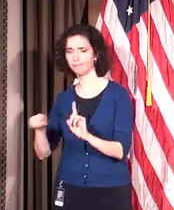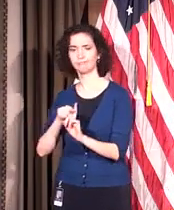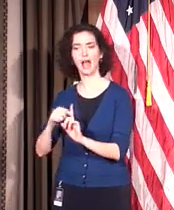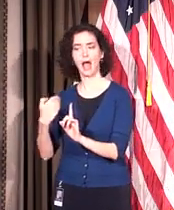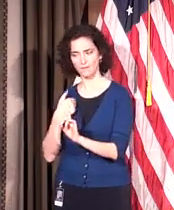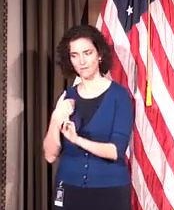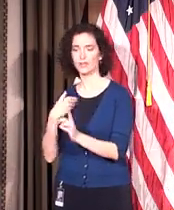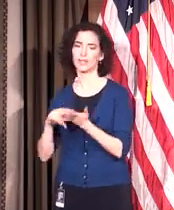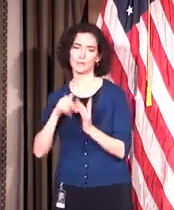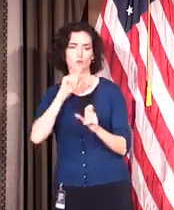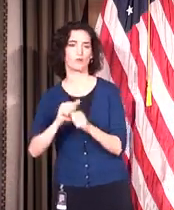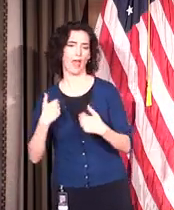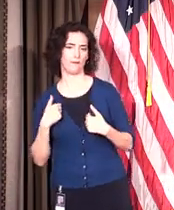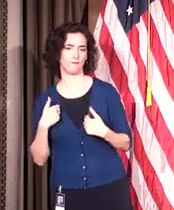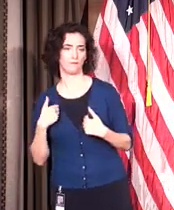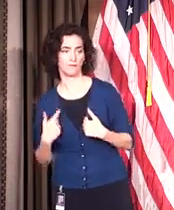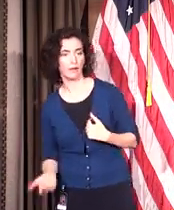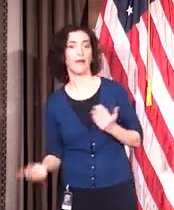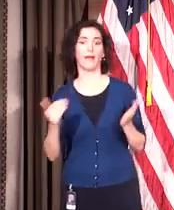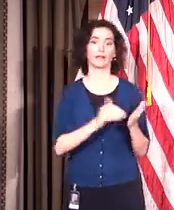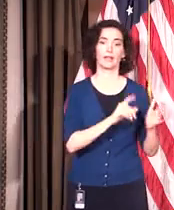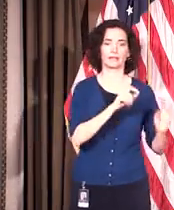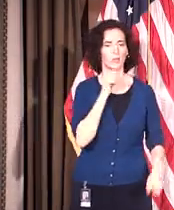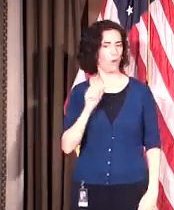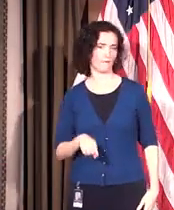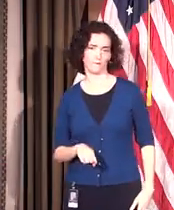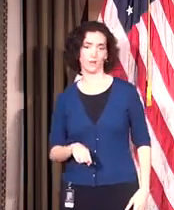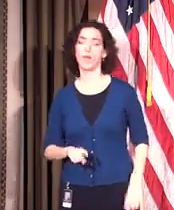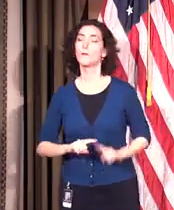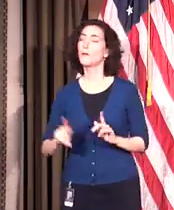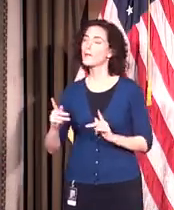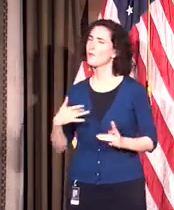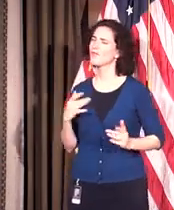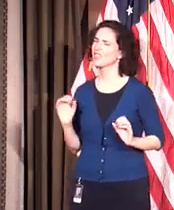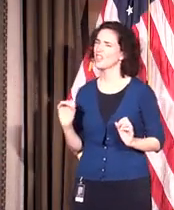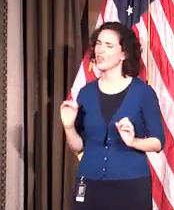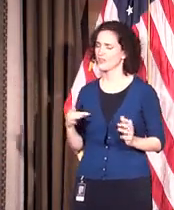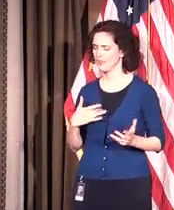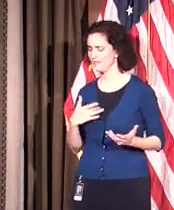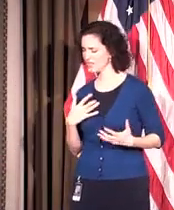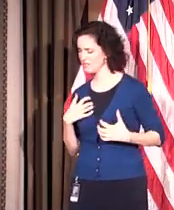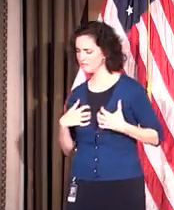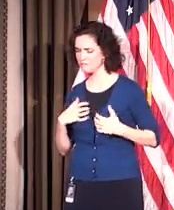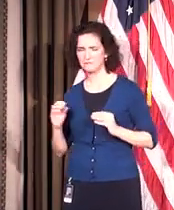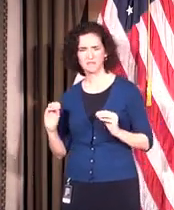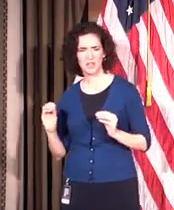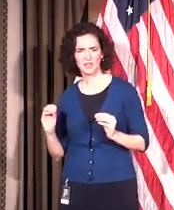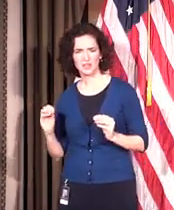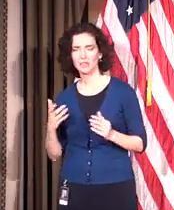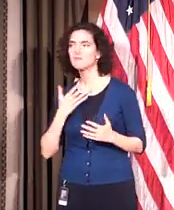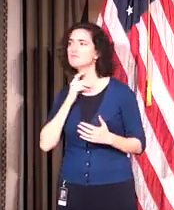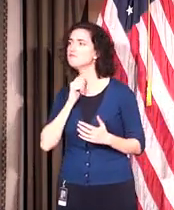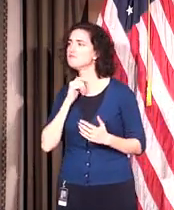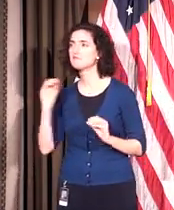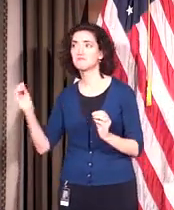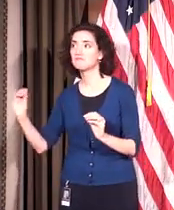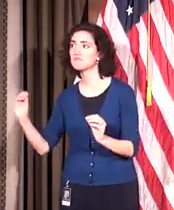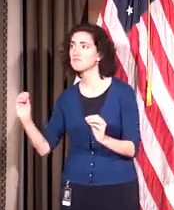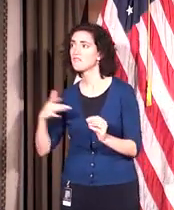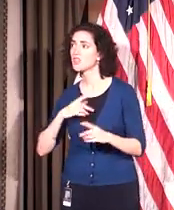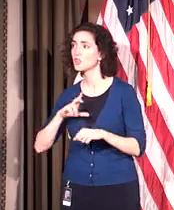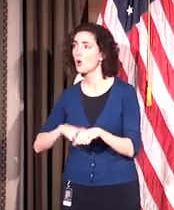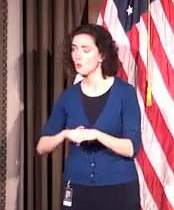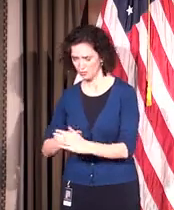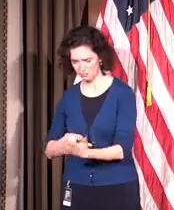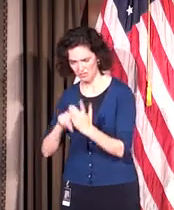that don't have symptoms and have a positive antigen test, they oftentimes will need a confirmatory test, but The